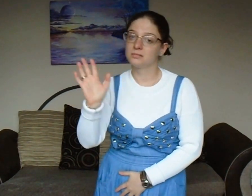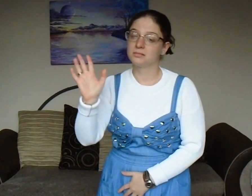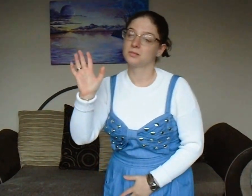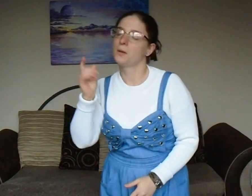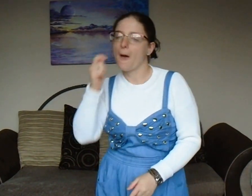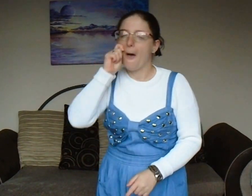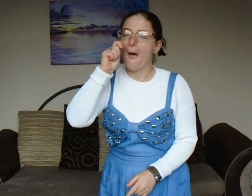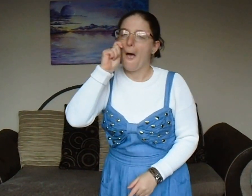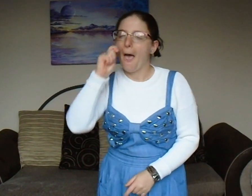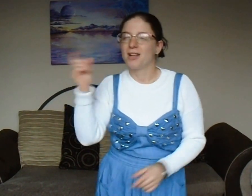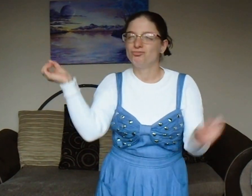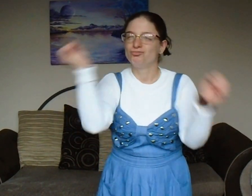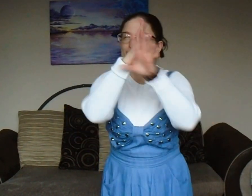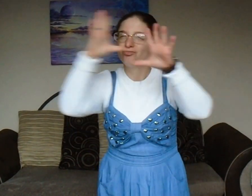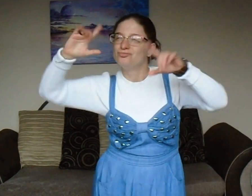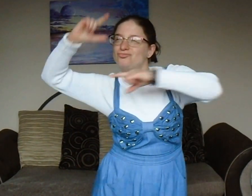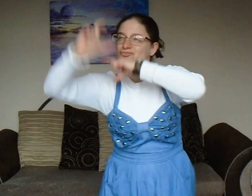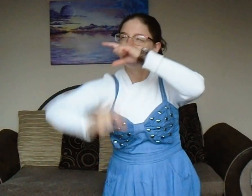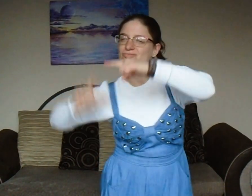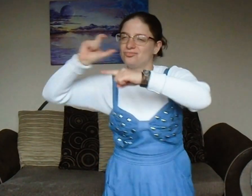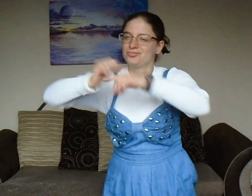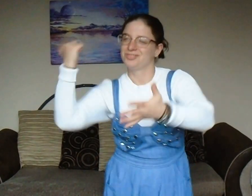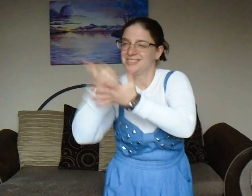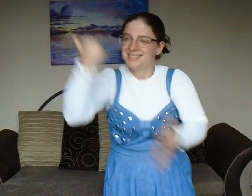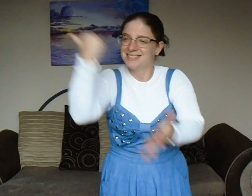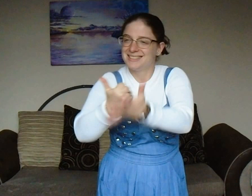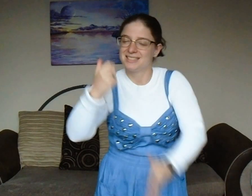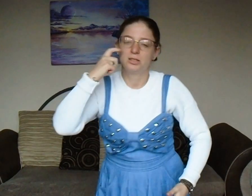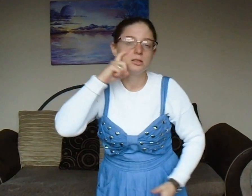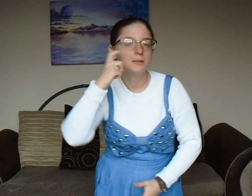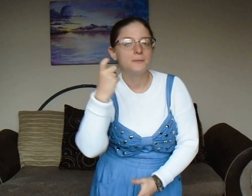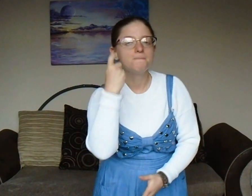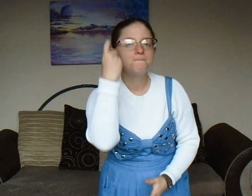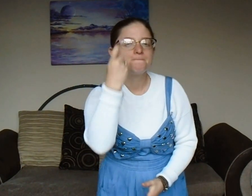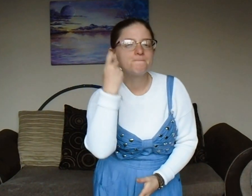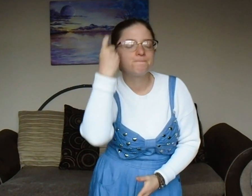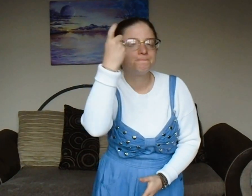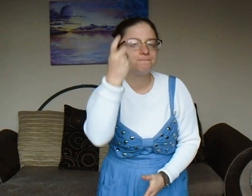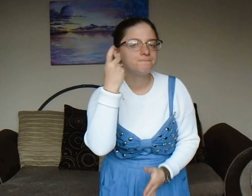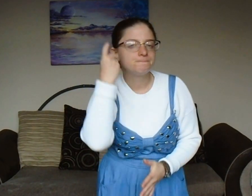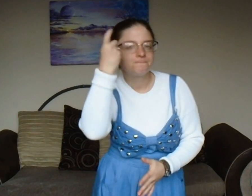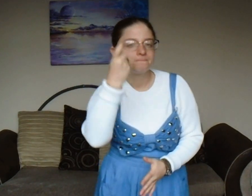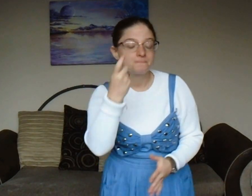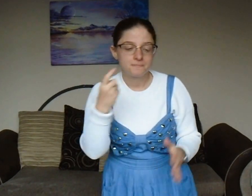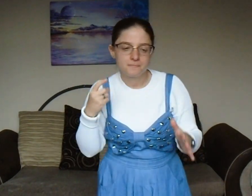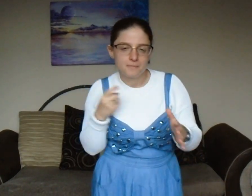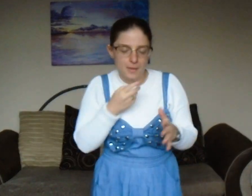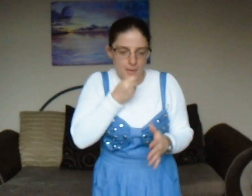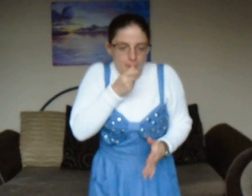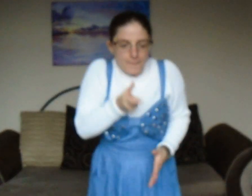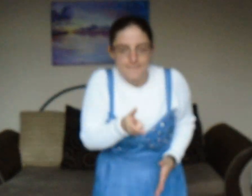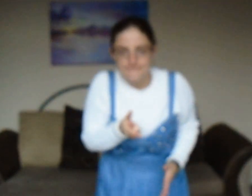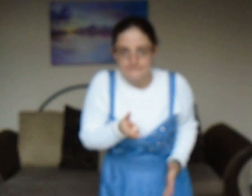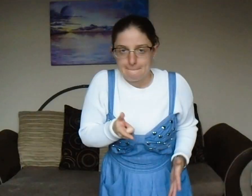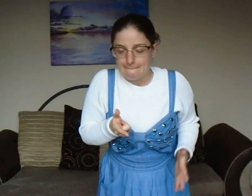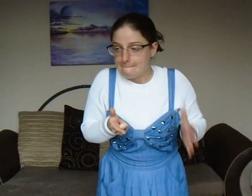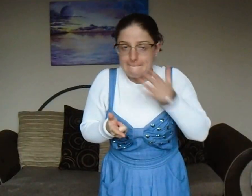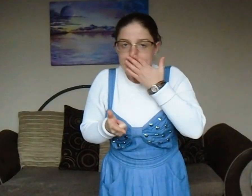me